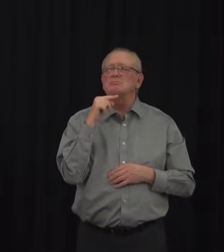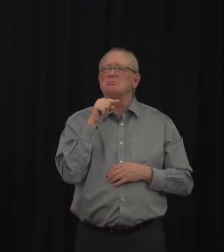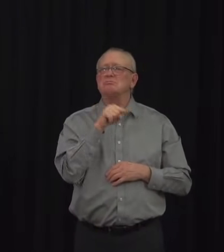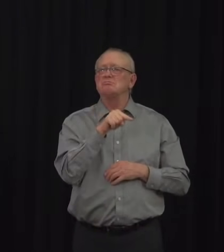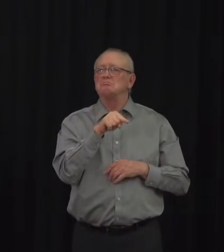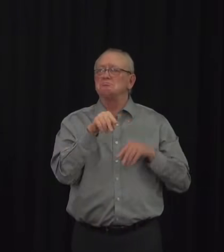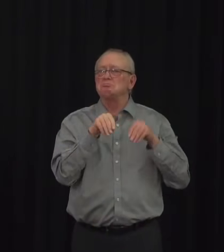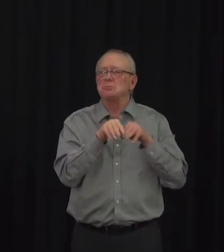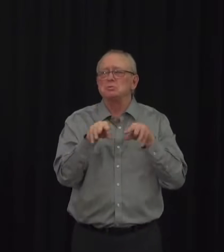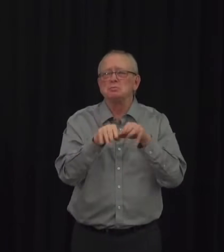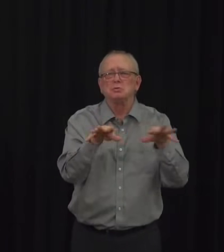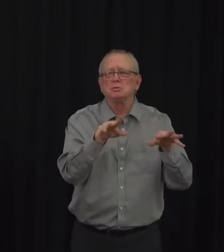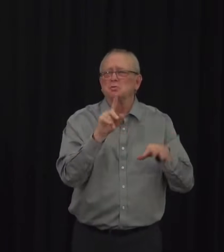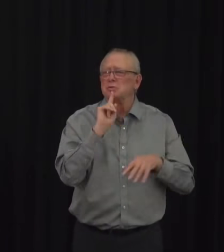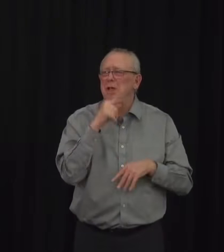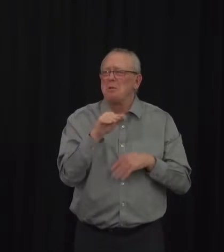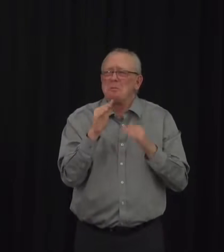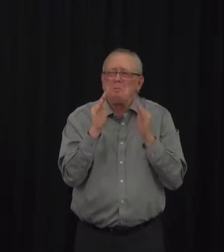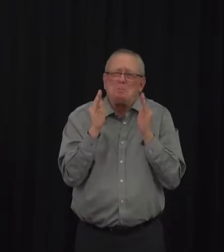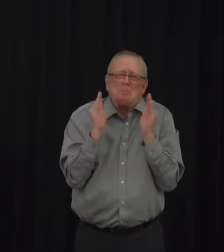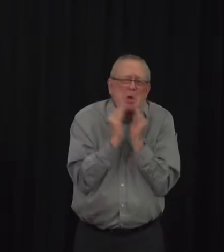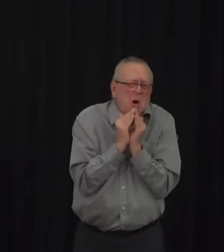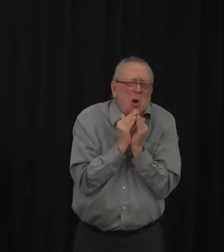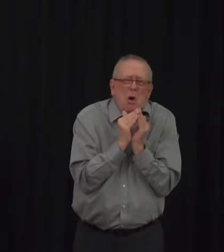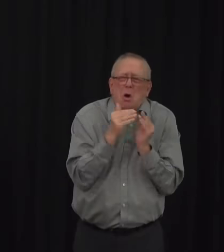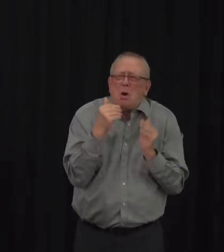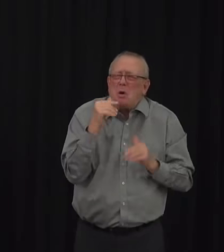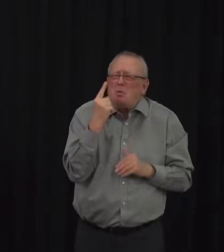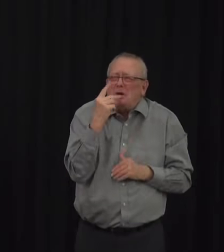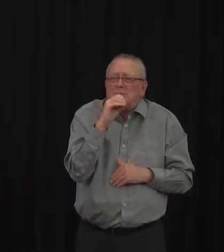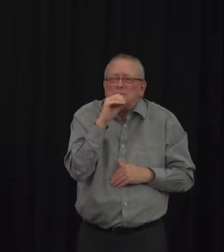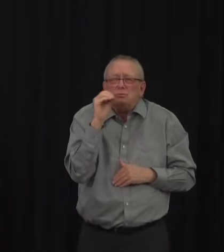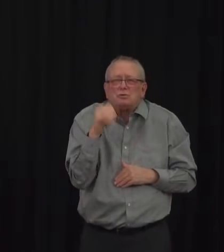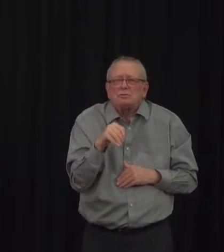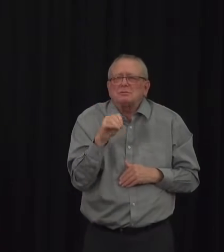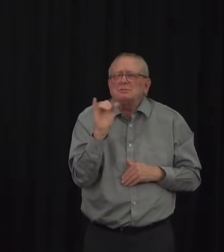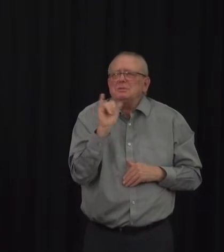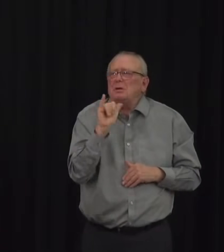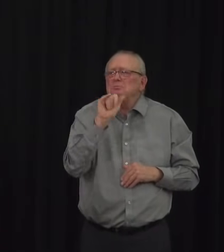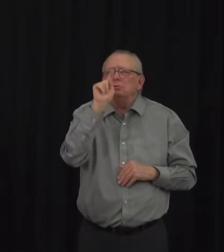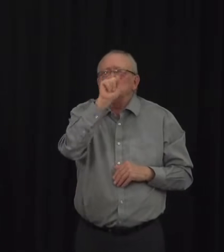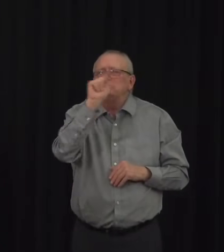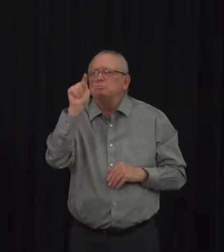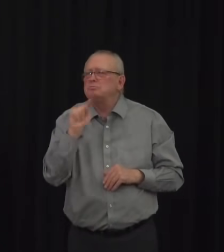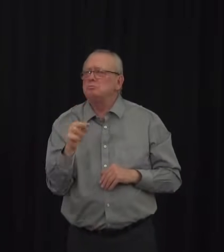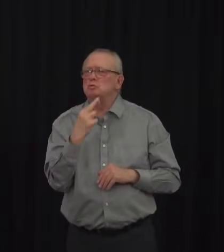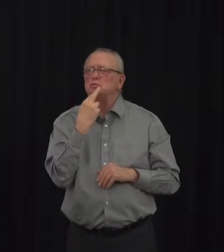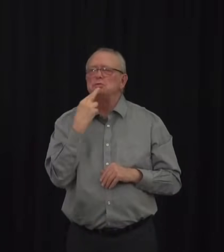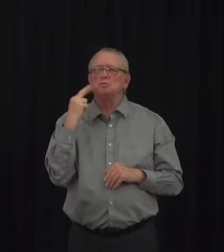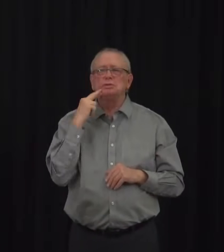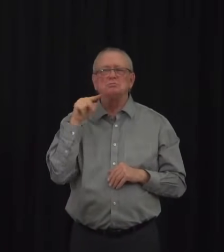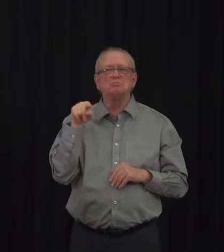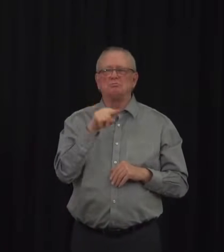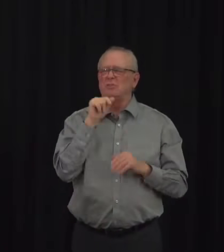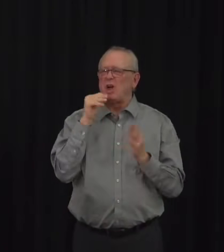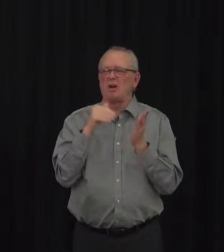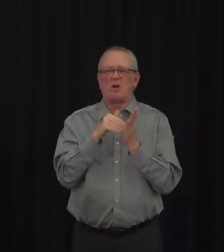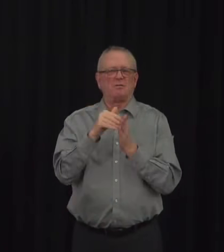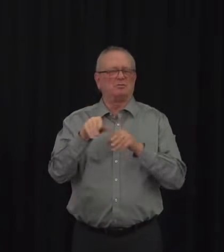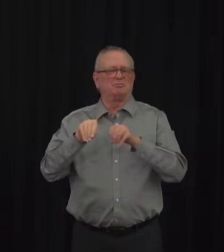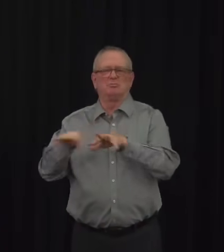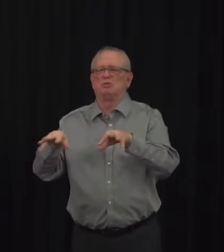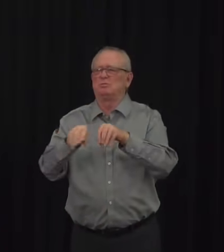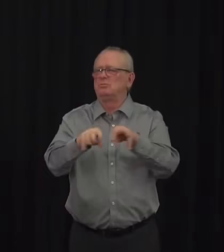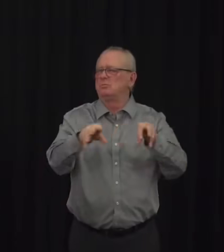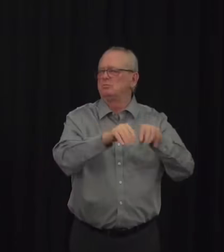that evidence from other jurisdictions supports the idea that they're not significant sources of spread. So can you talk about how difficult it will be to